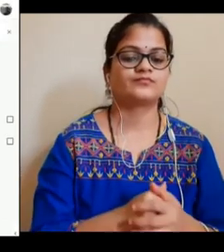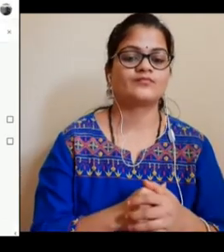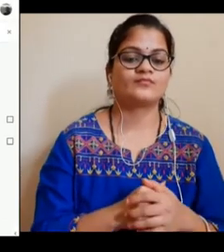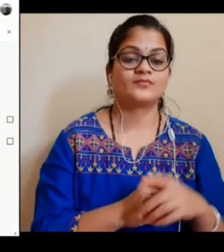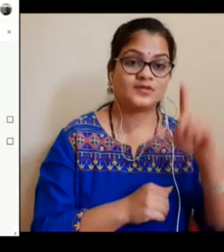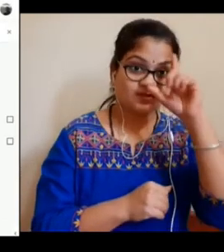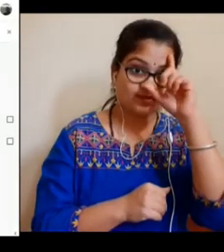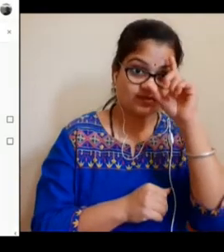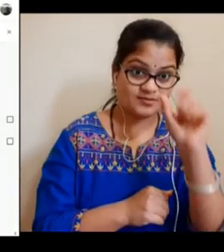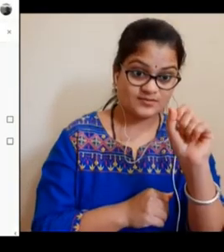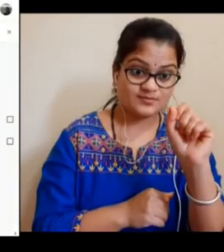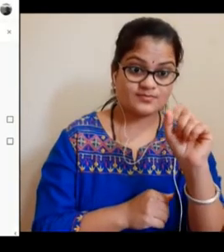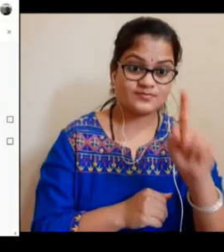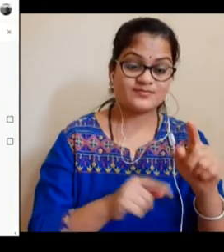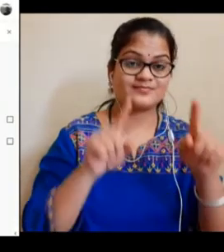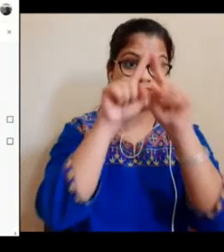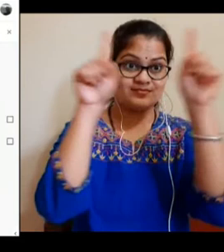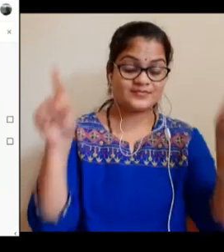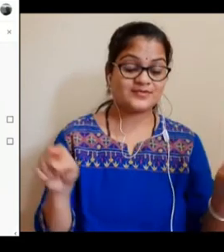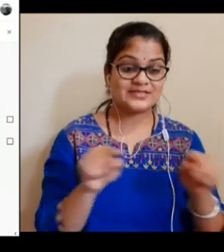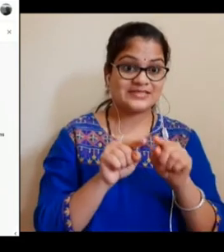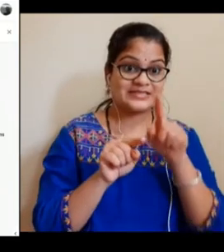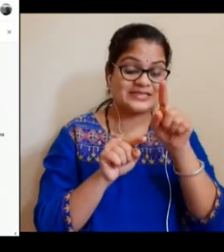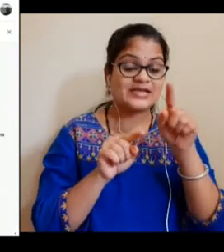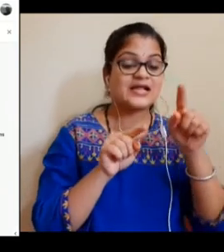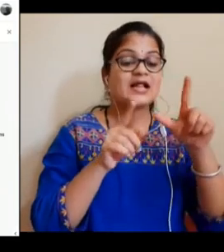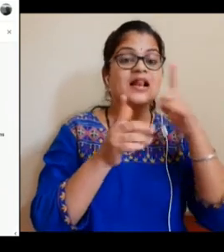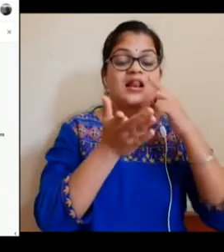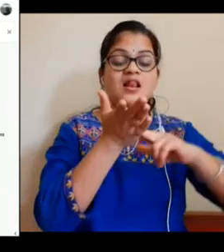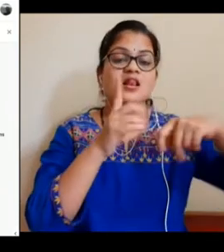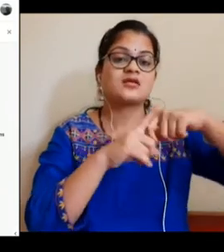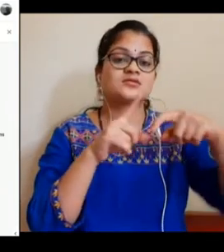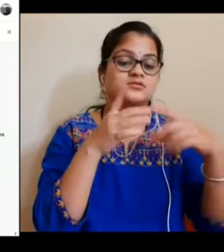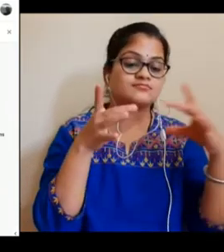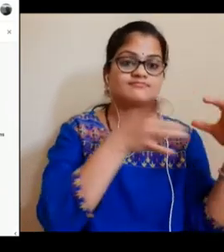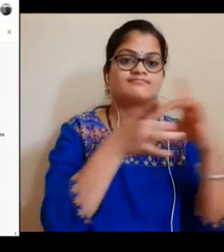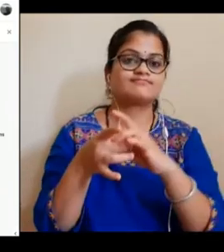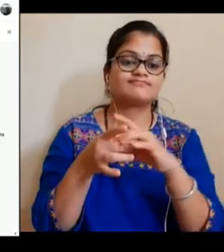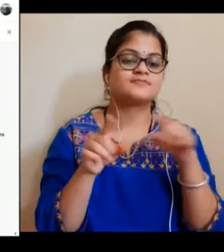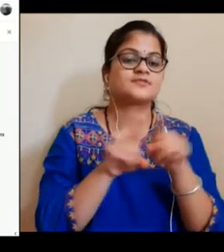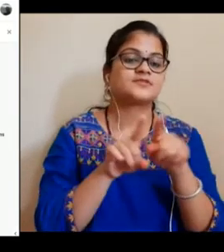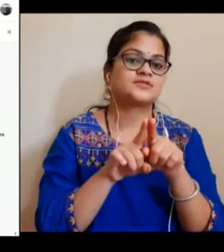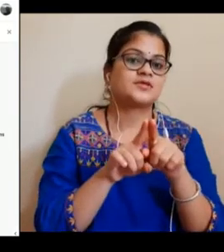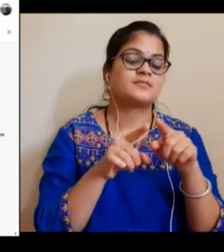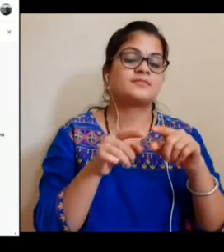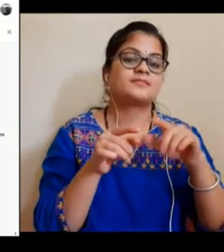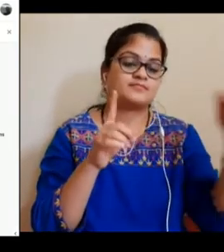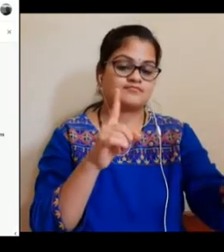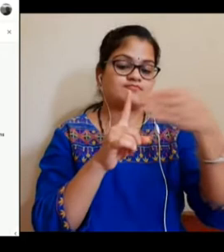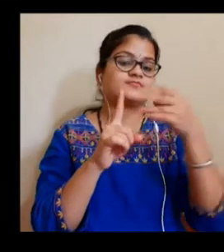So remember, the rectangle has to link to the same slide. Yeah. So now let me check